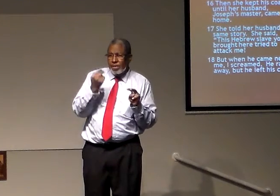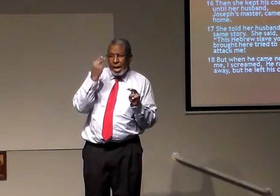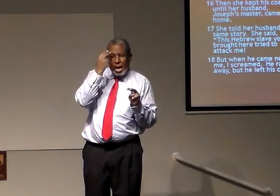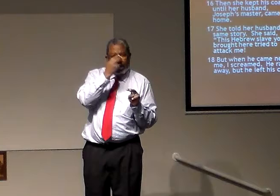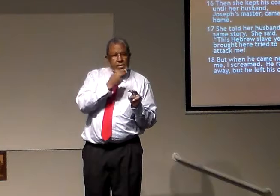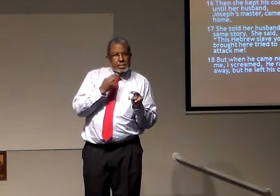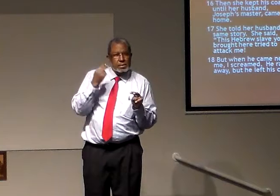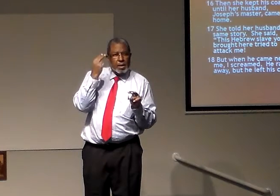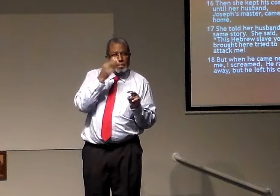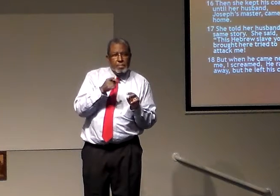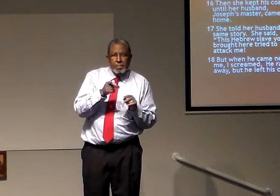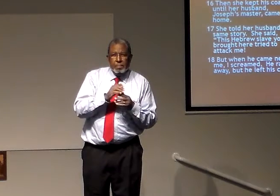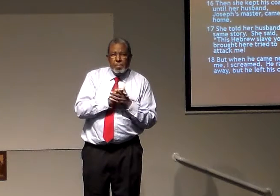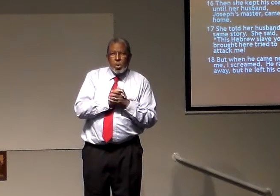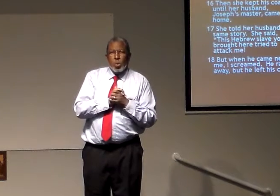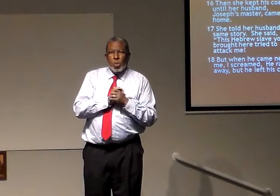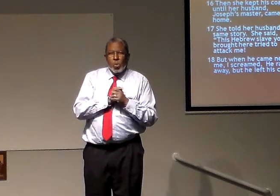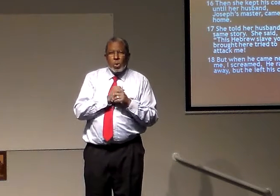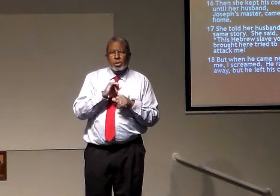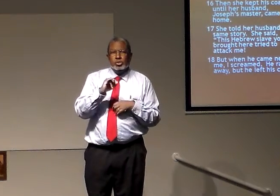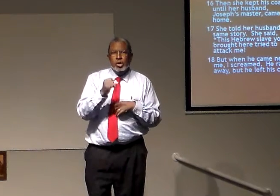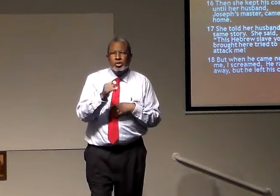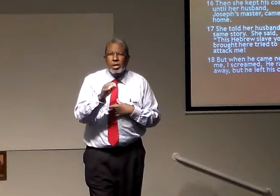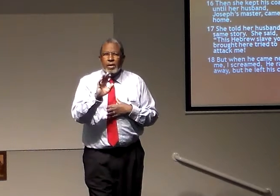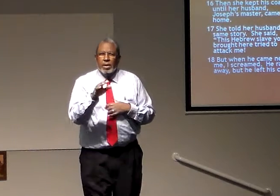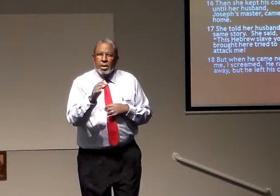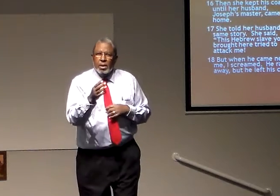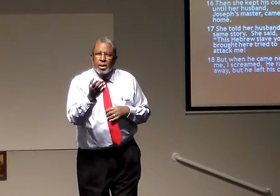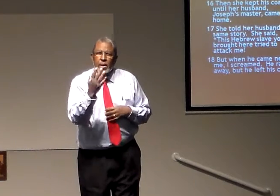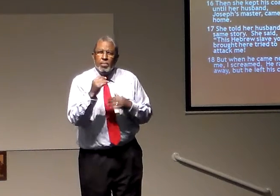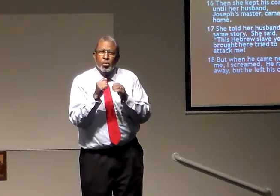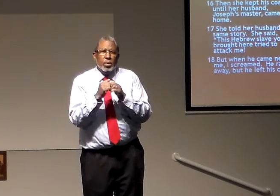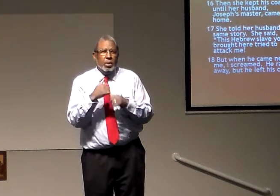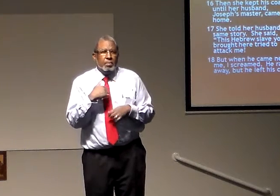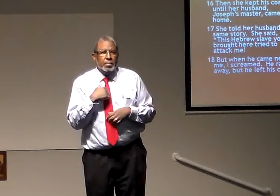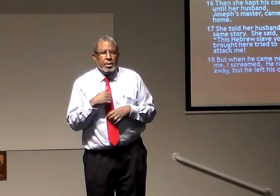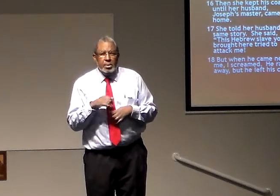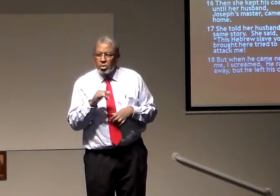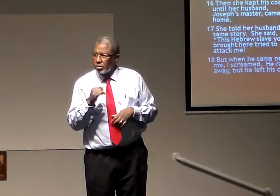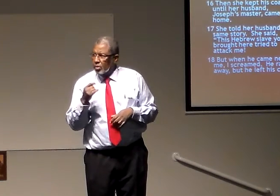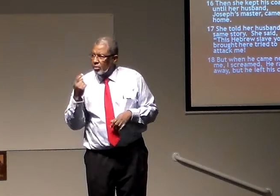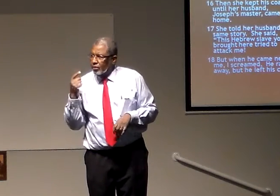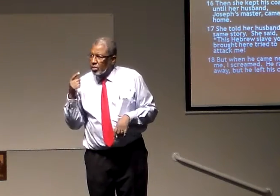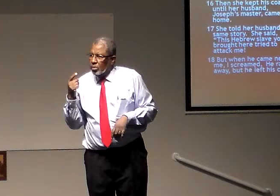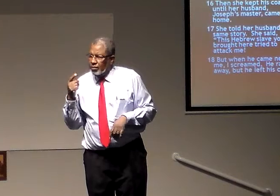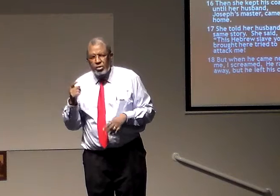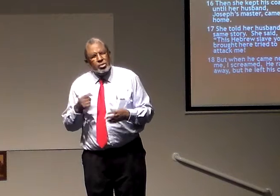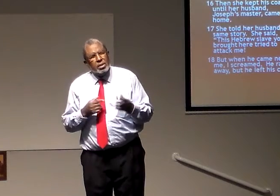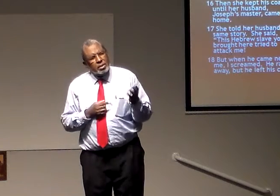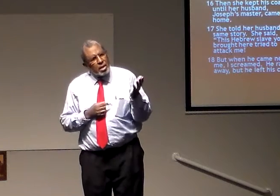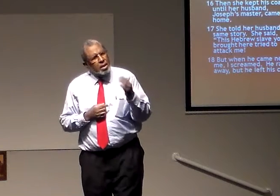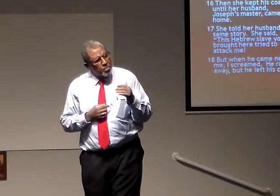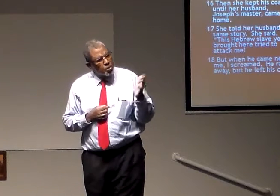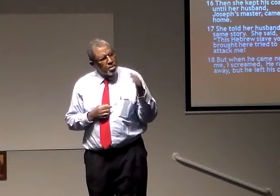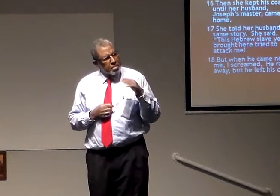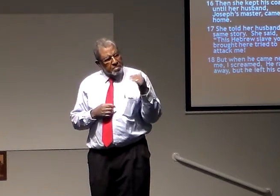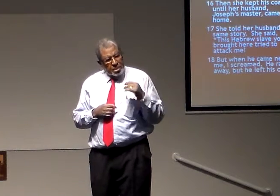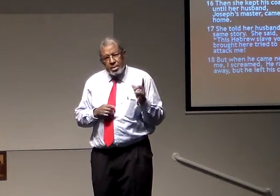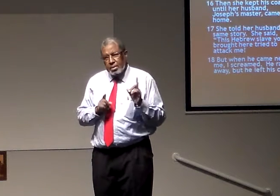ooh, Joseph's so handsome. Ooh, hey, come with me, Joseph. What for? What for? Come on